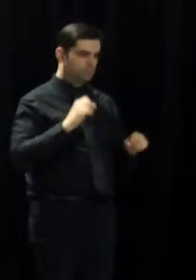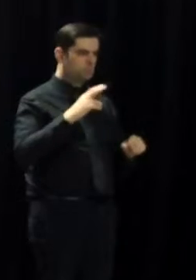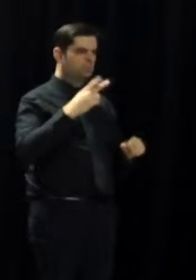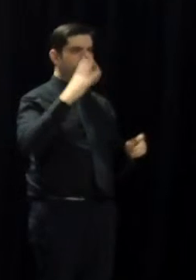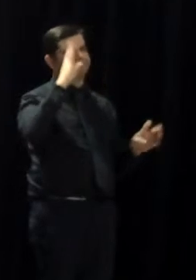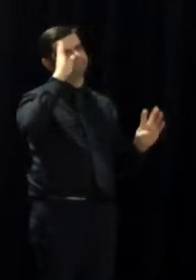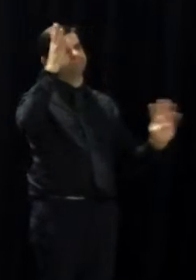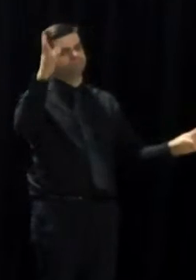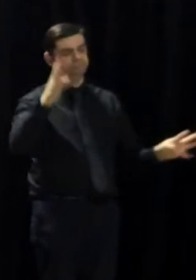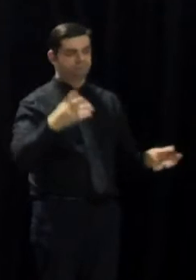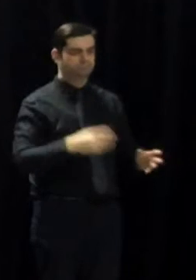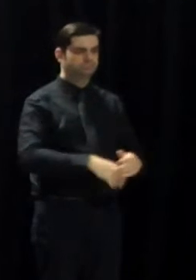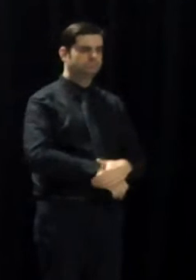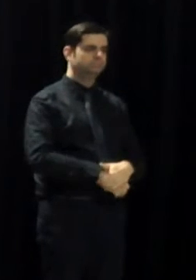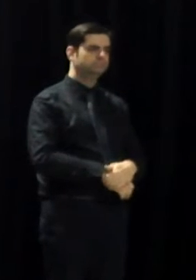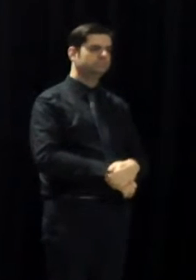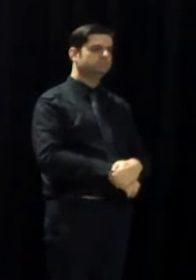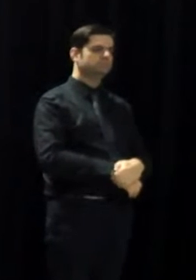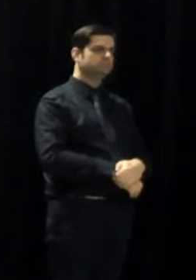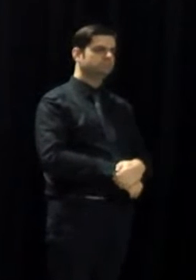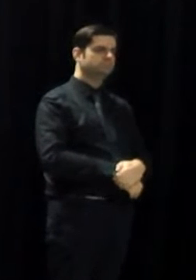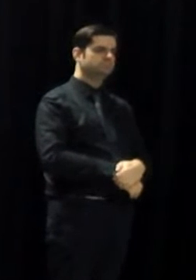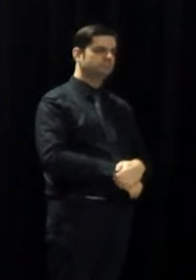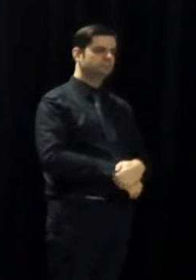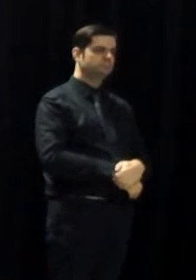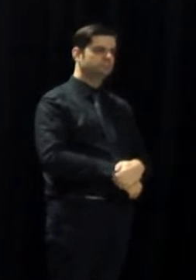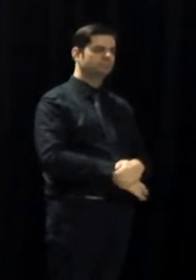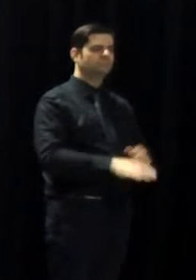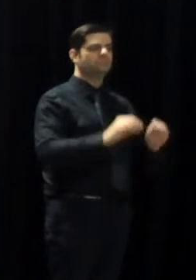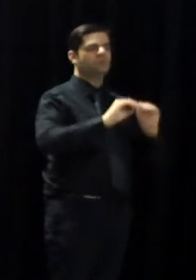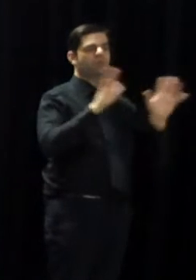retail, you're not going to see any light. People are going to be shopping.